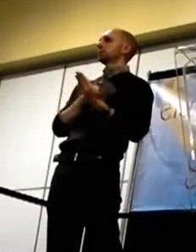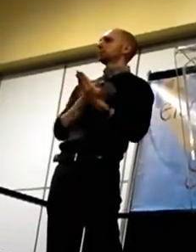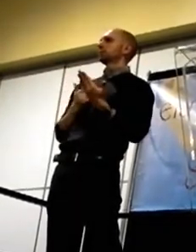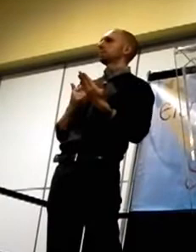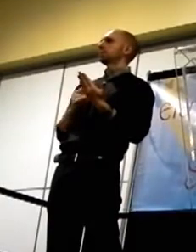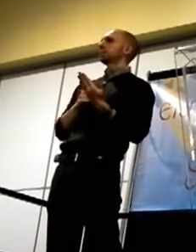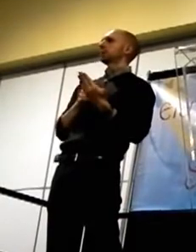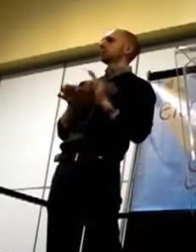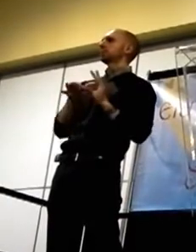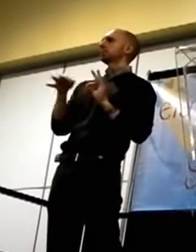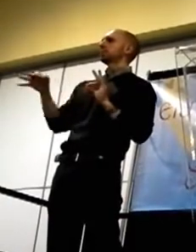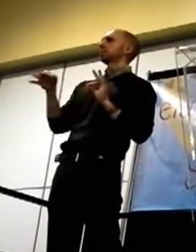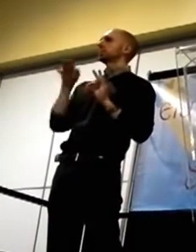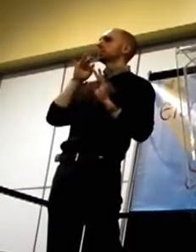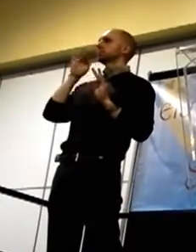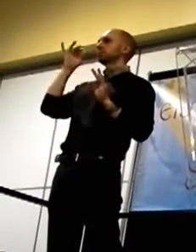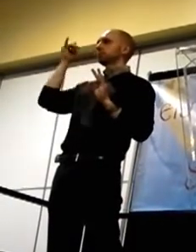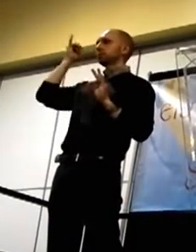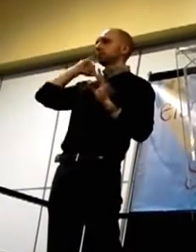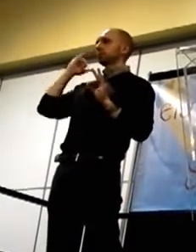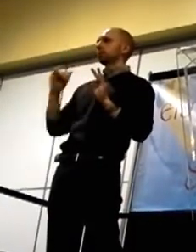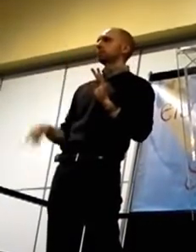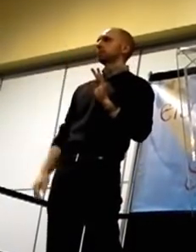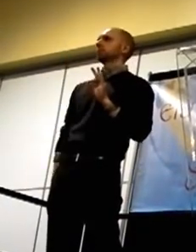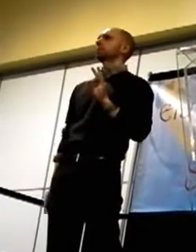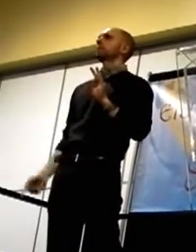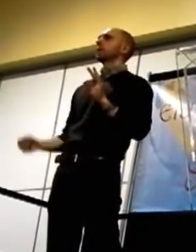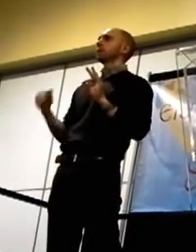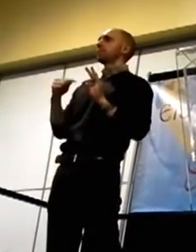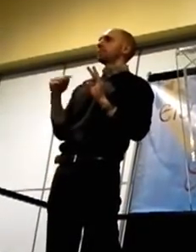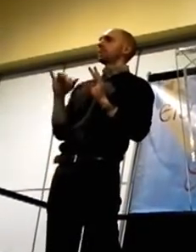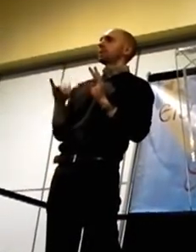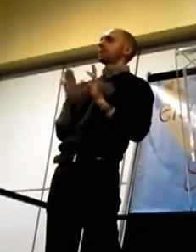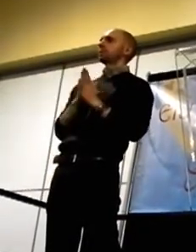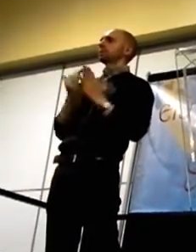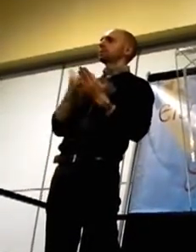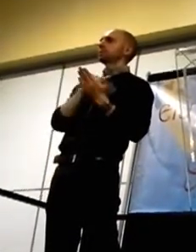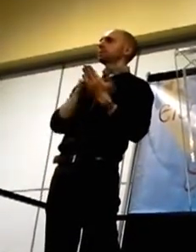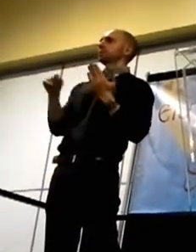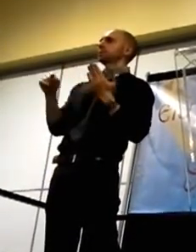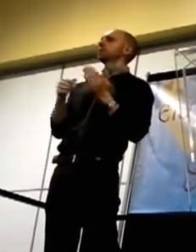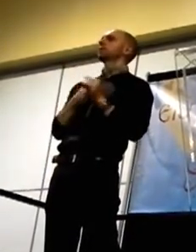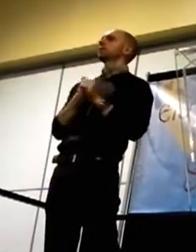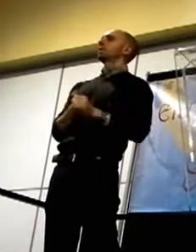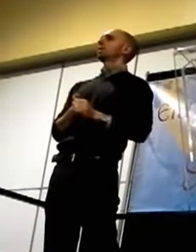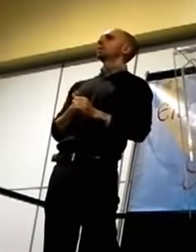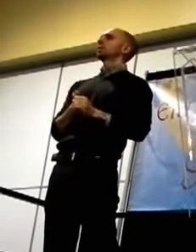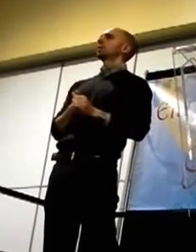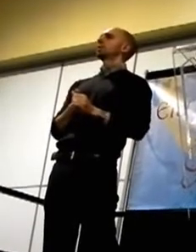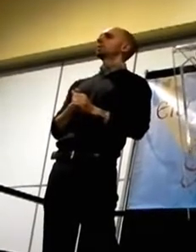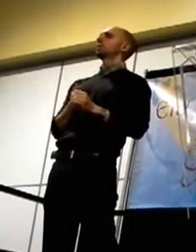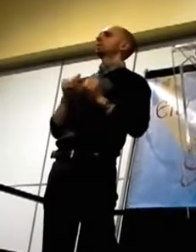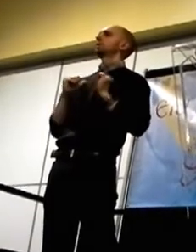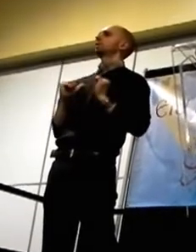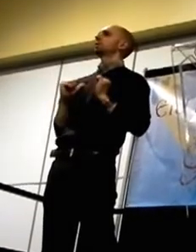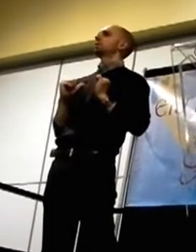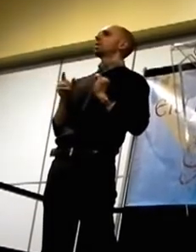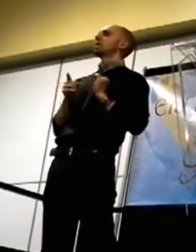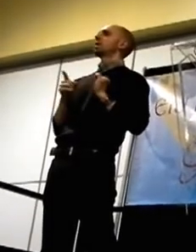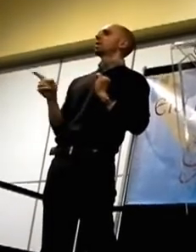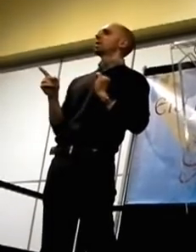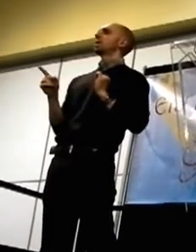sallam when he said, that I have been sent to fulfill the best of manners.